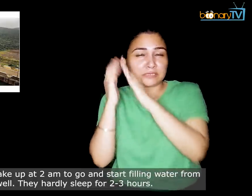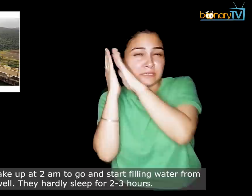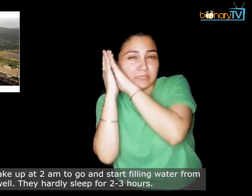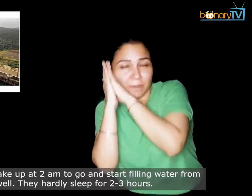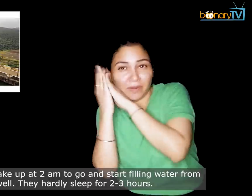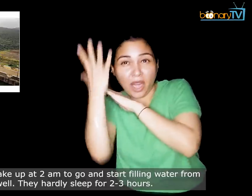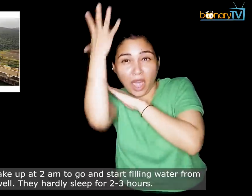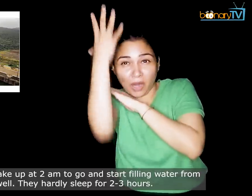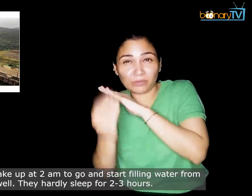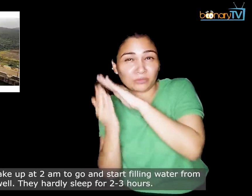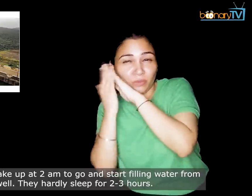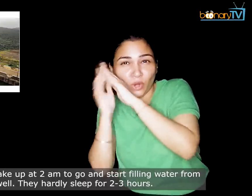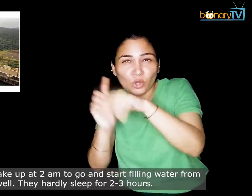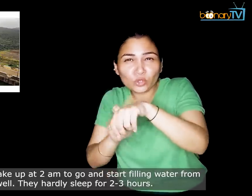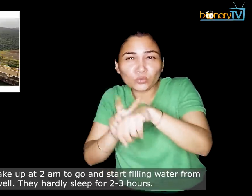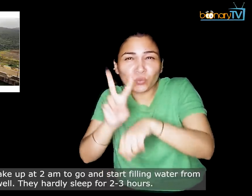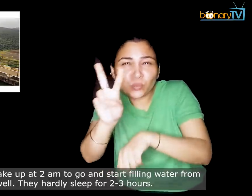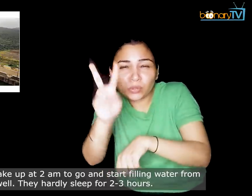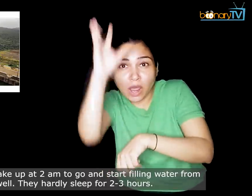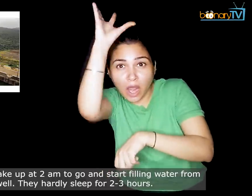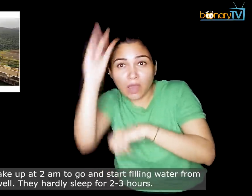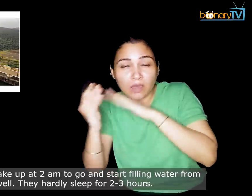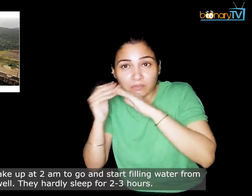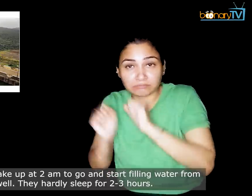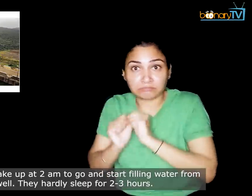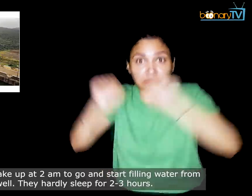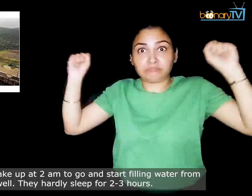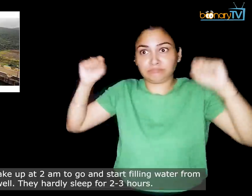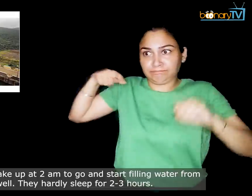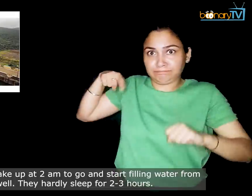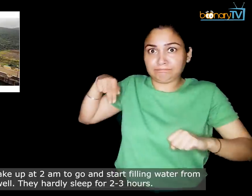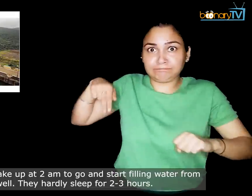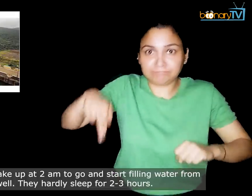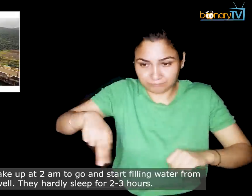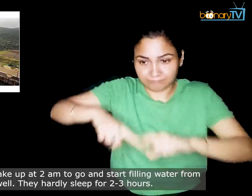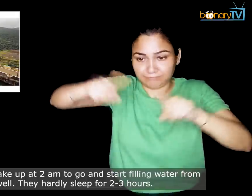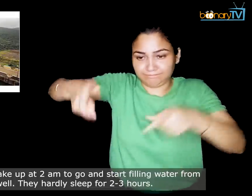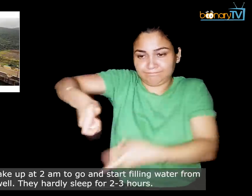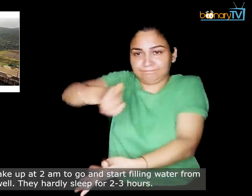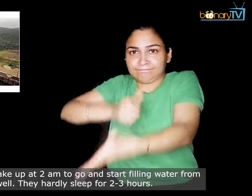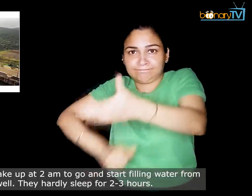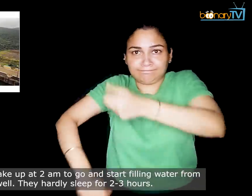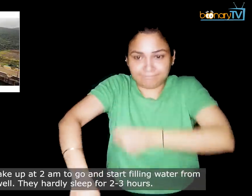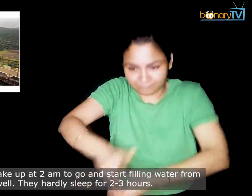2 a.m. to go and start filling water from the well.